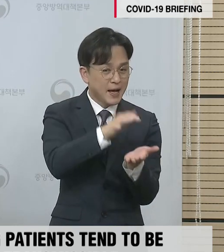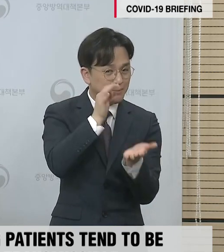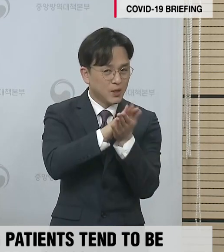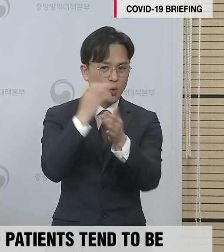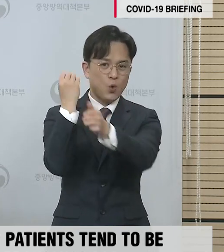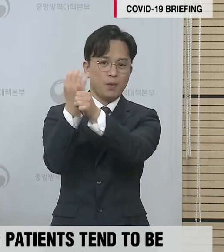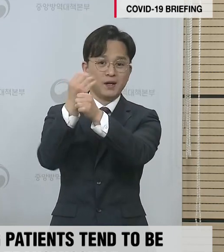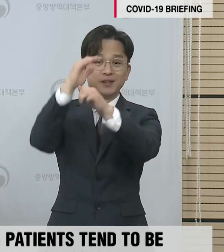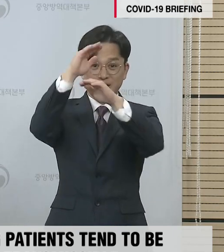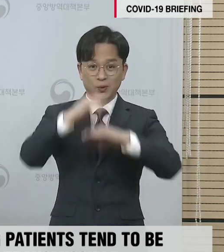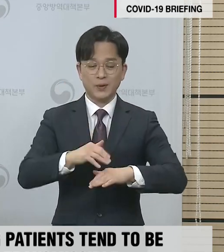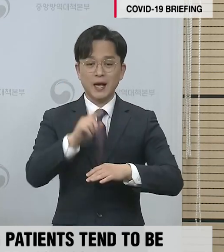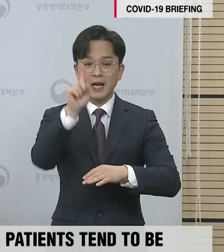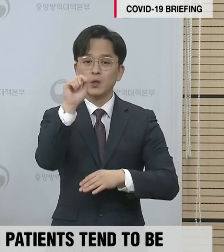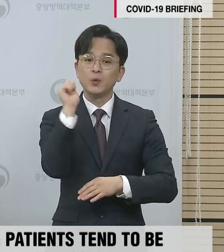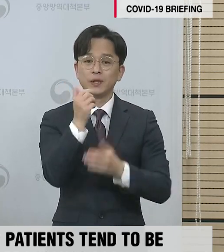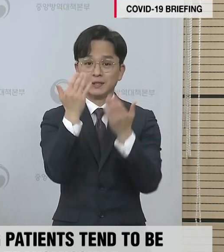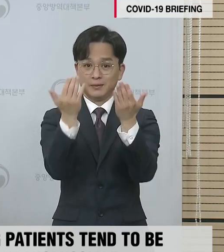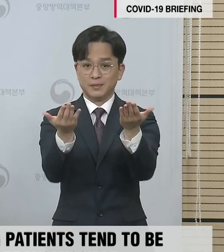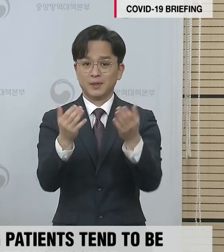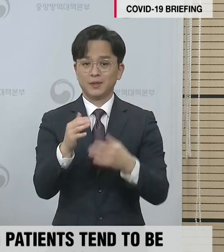many cluster infections stemming from